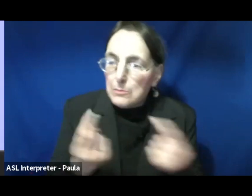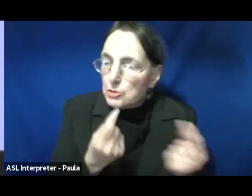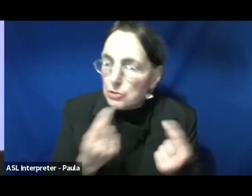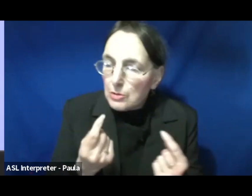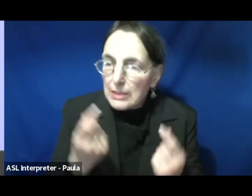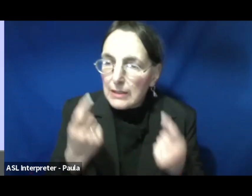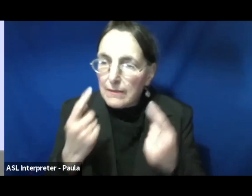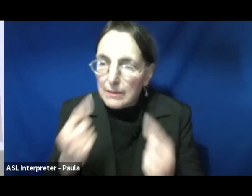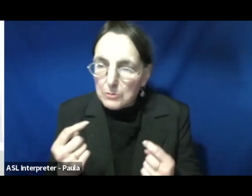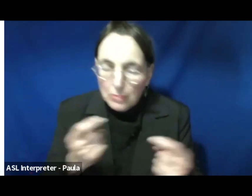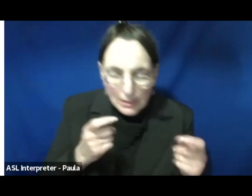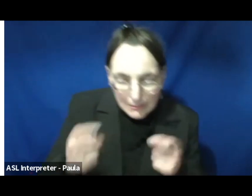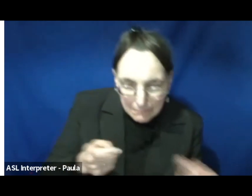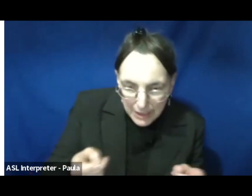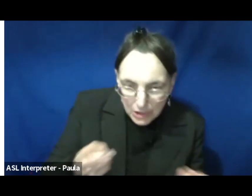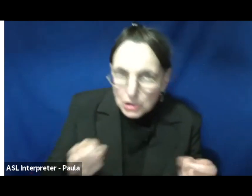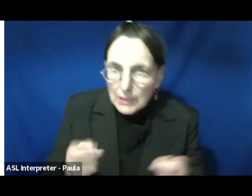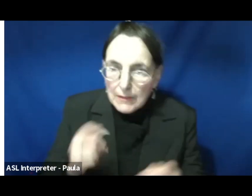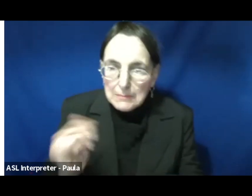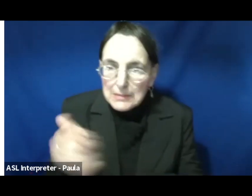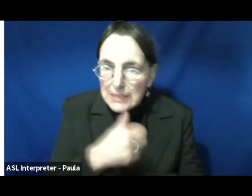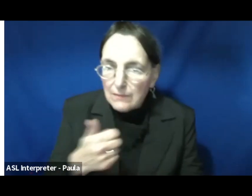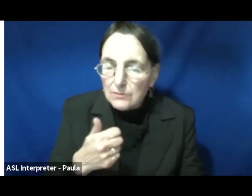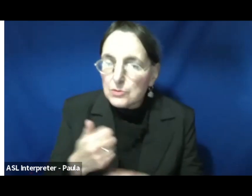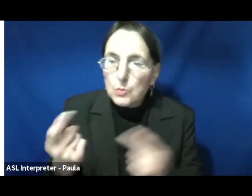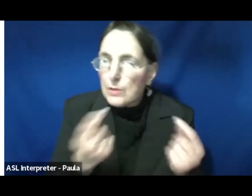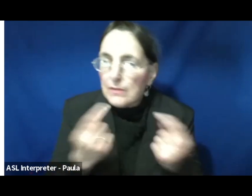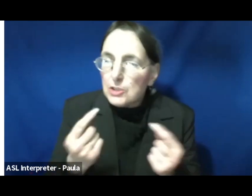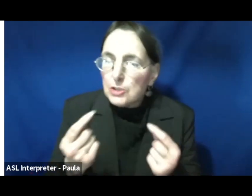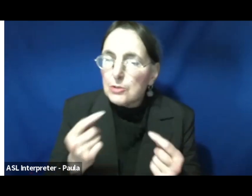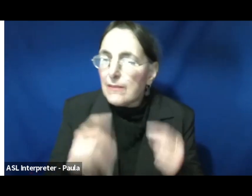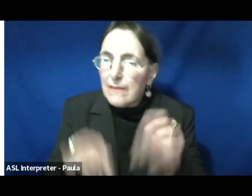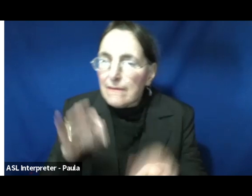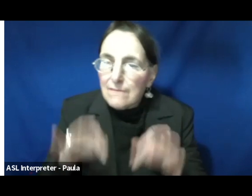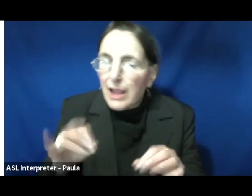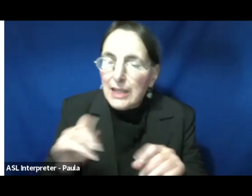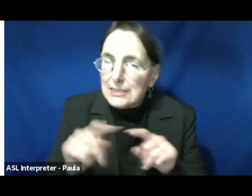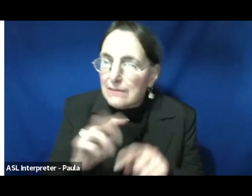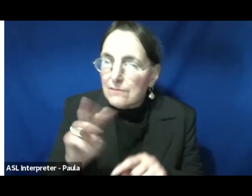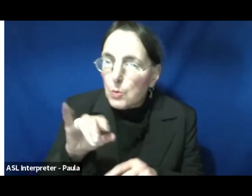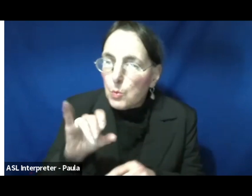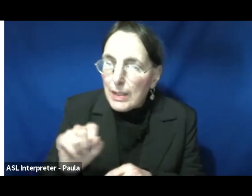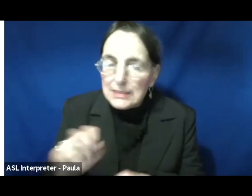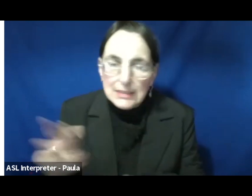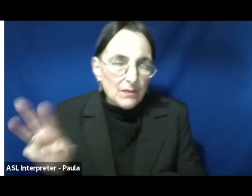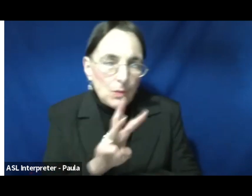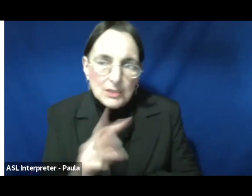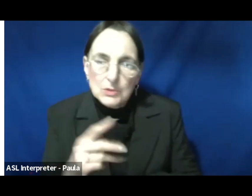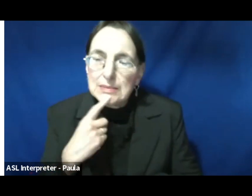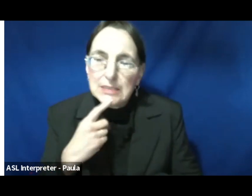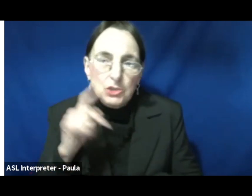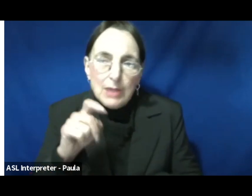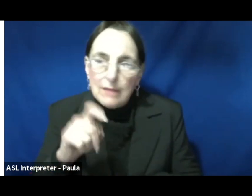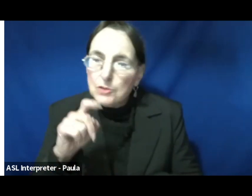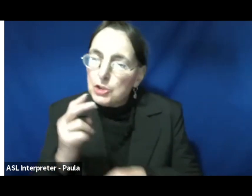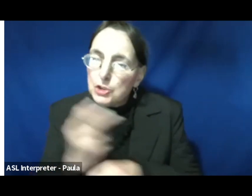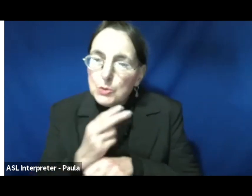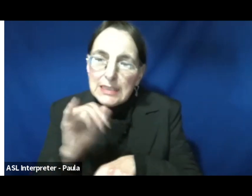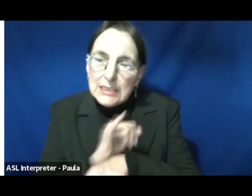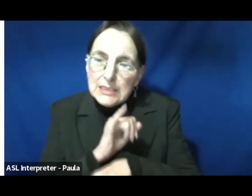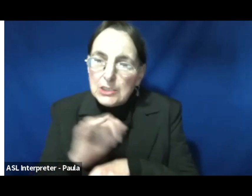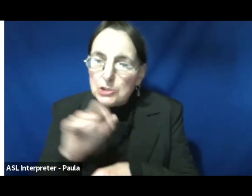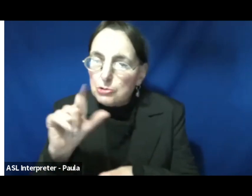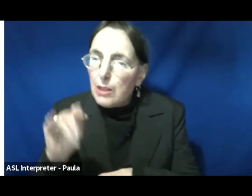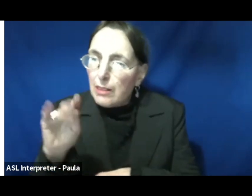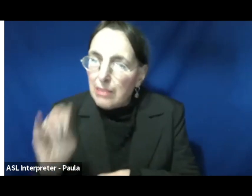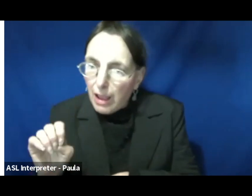this on their own. And what have they done? They have used different ways. In the West, we've told them, use industrial lime, right? And they have been using